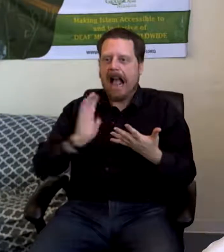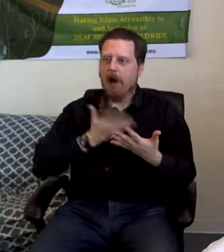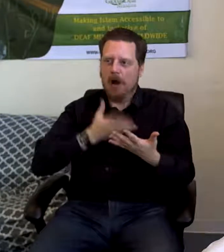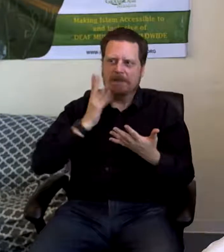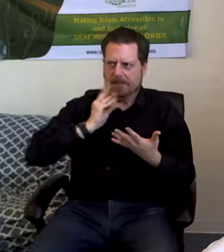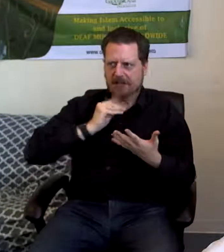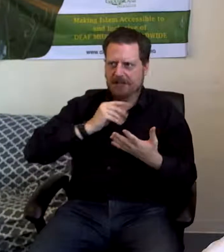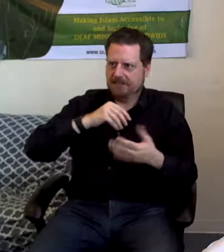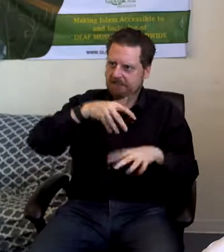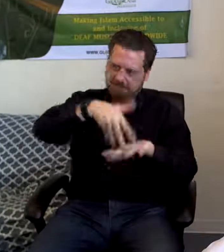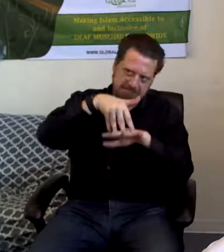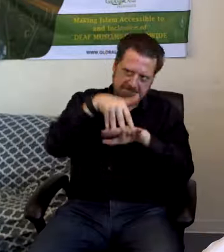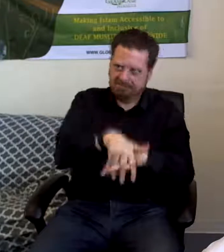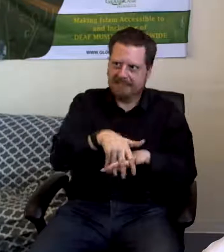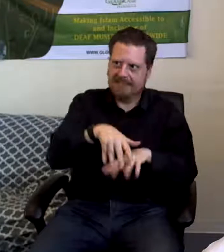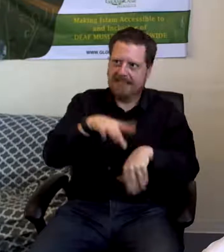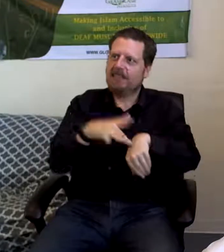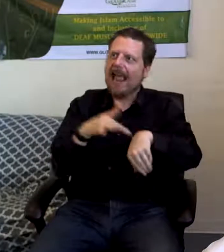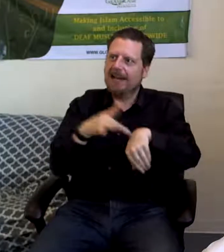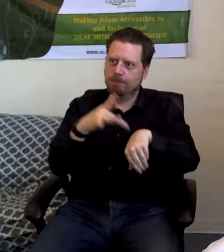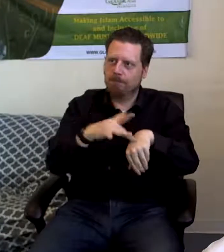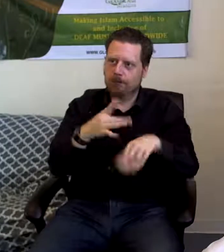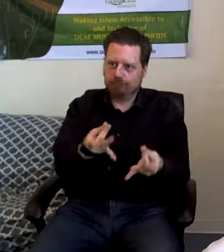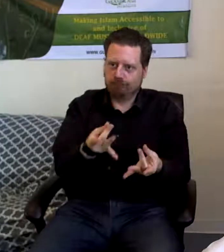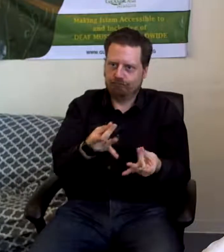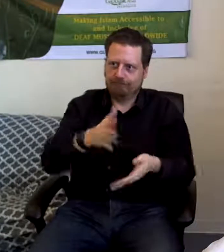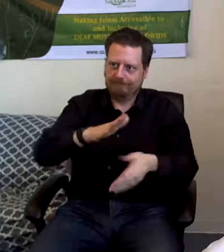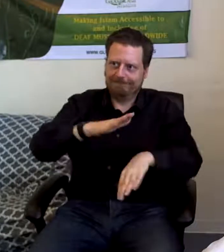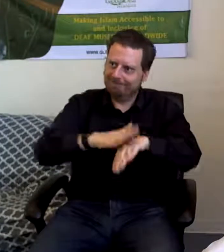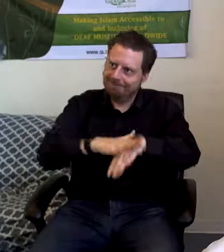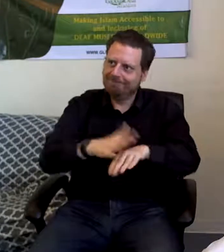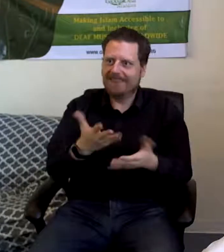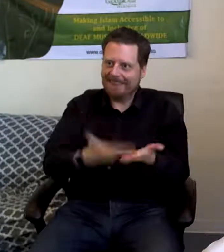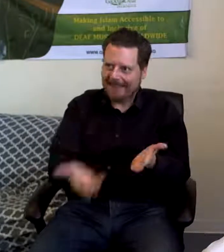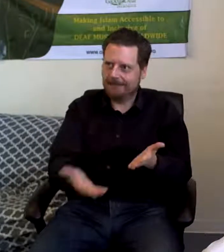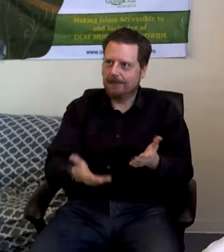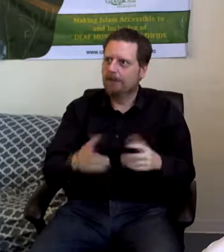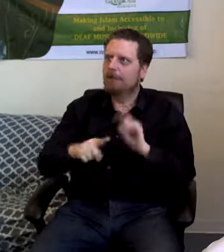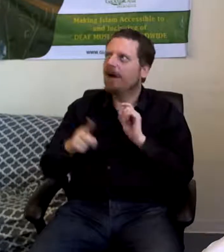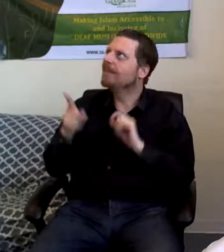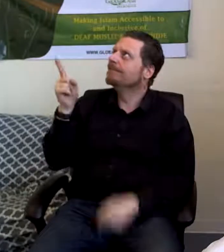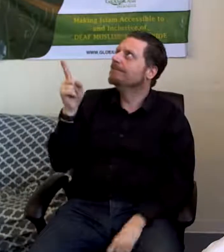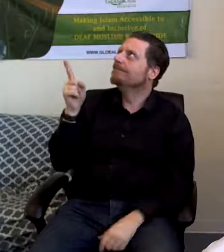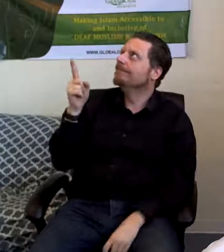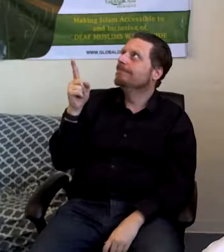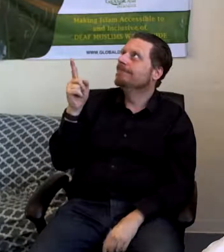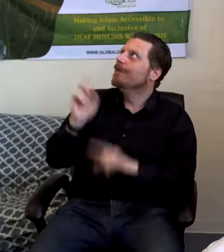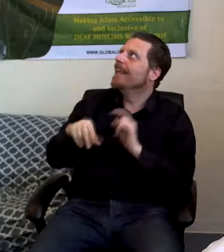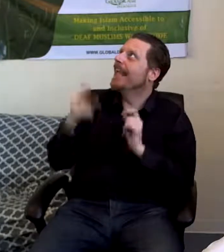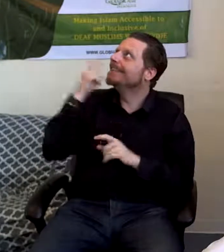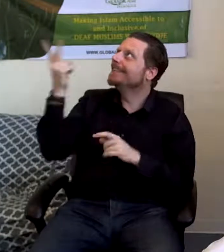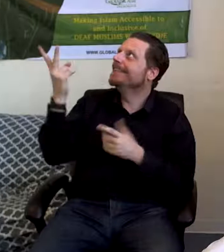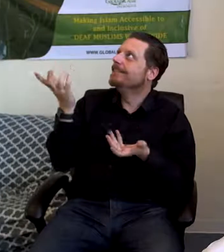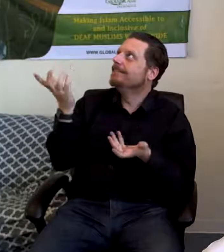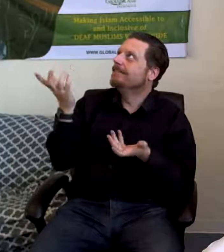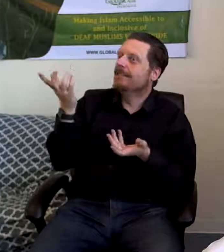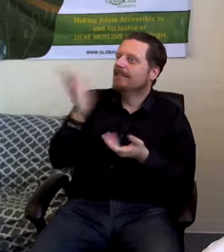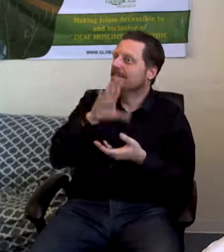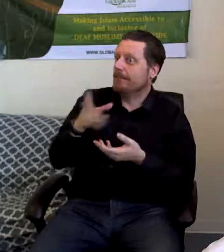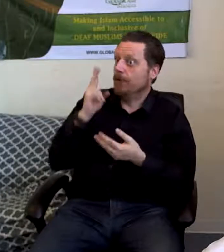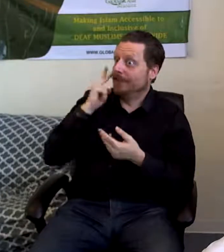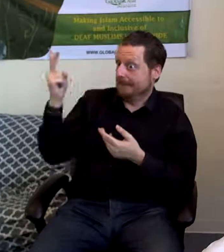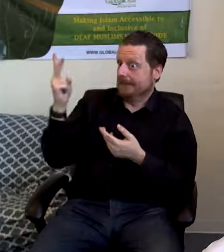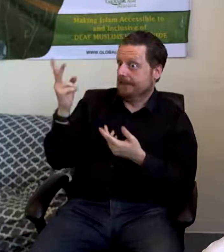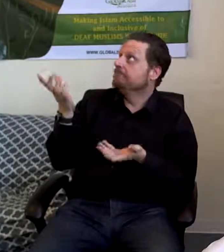is. But beyond materials, we cannot experience what we do not see and what we have never